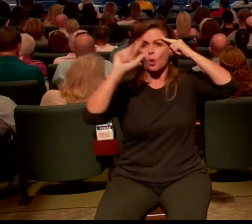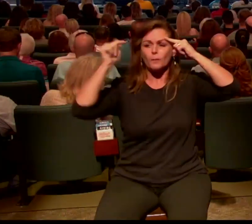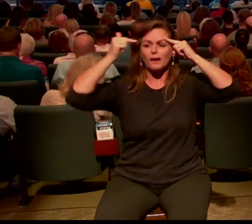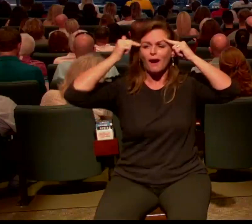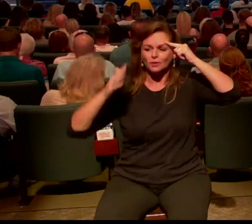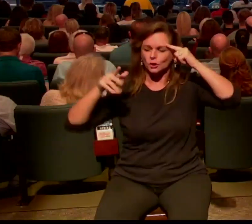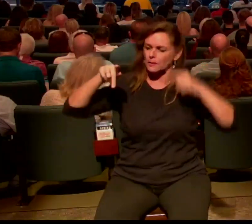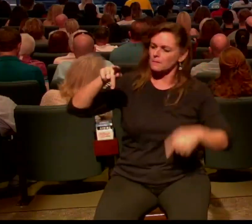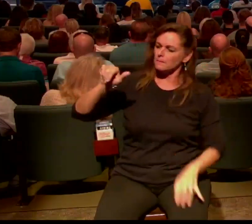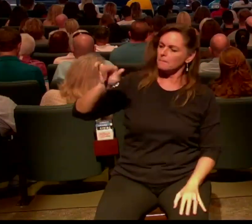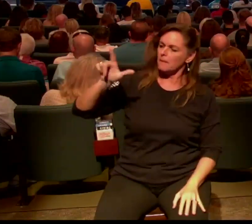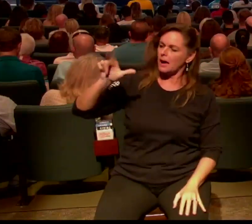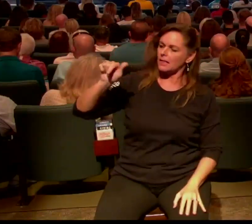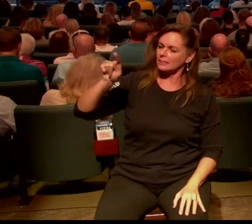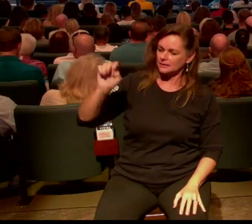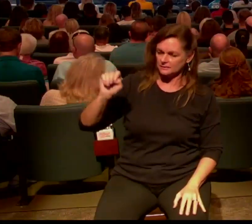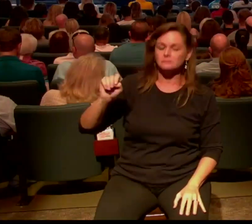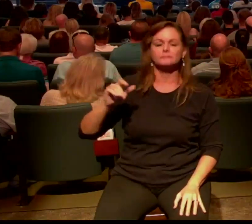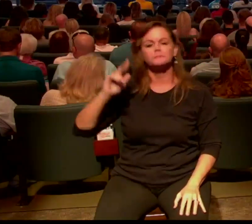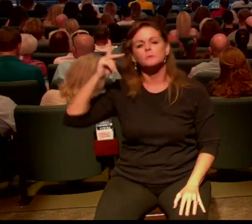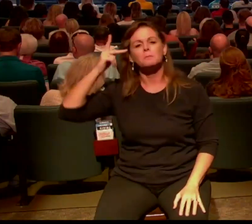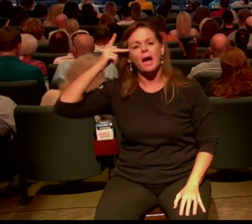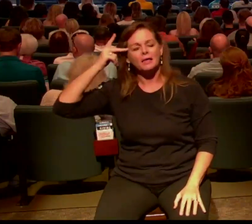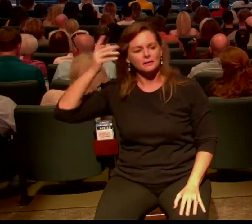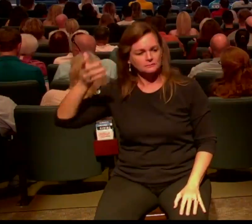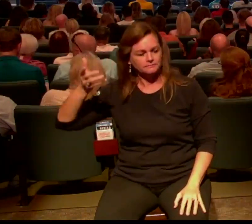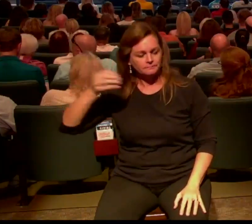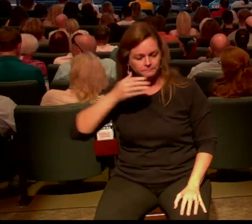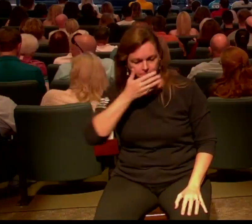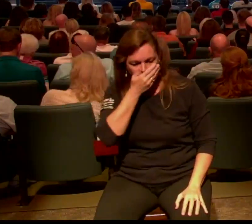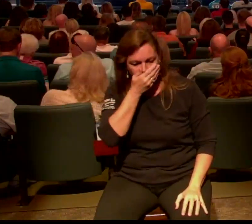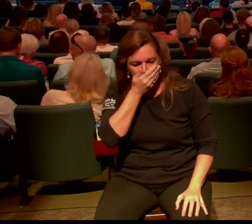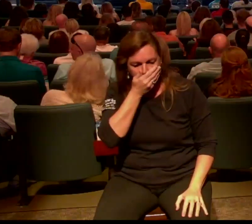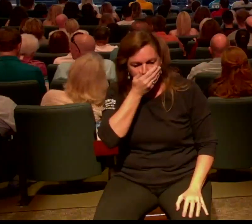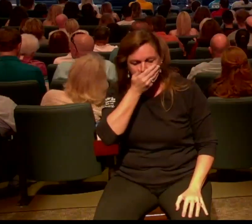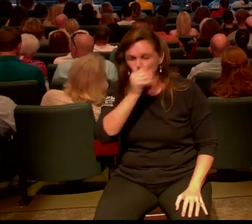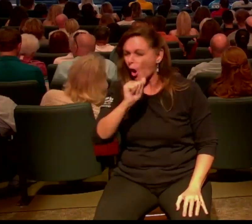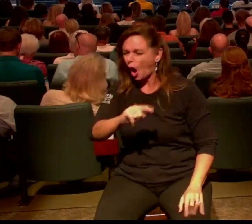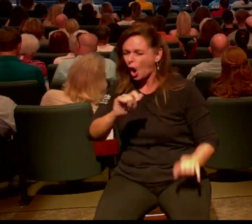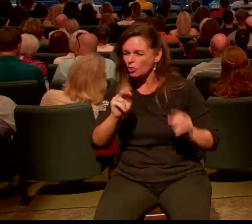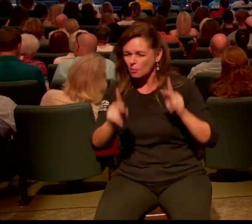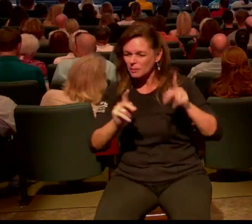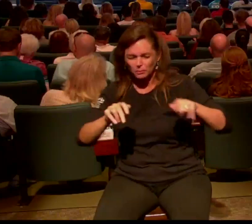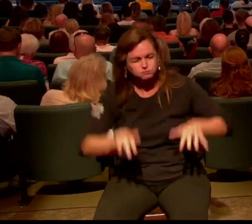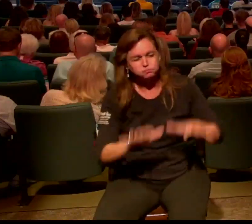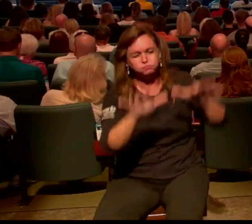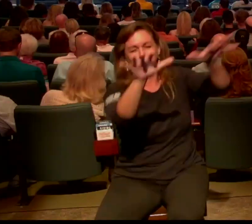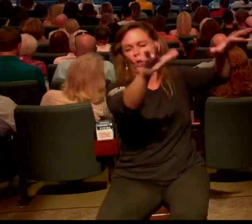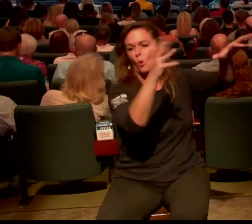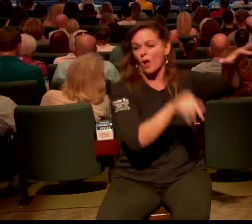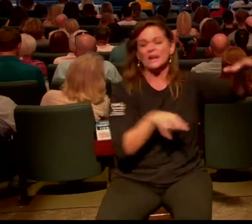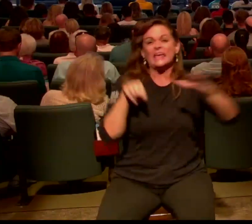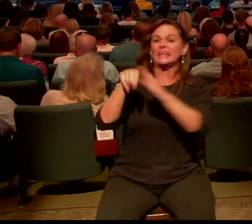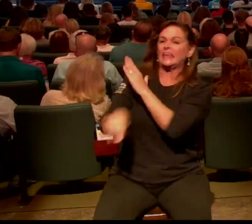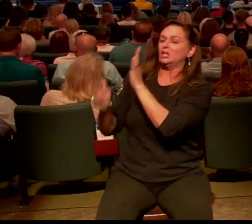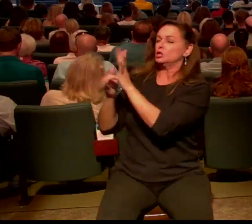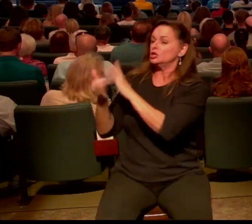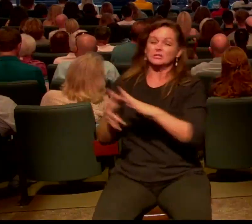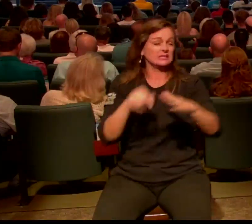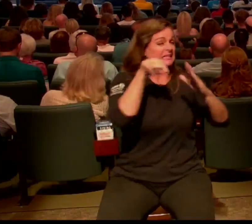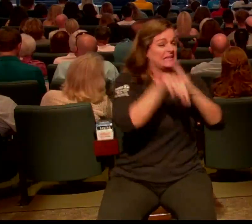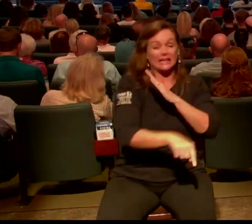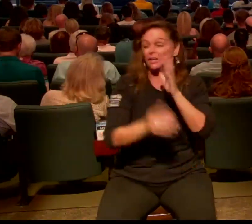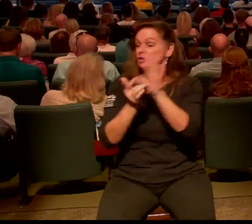were wanting him to crucify Jesus and put him on trial, remember Pilate felt the pressure, and so what did he do? He